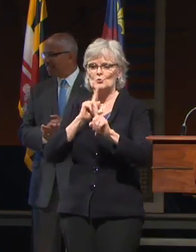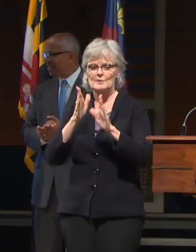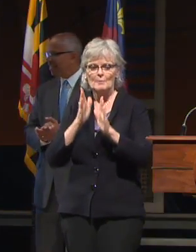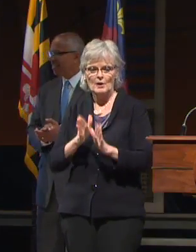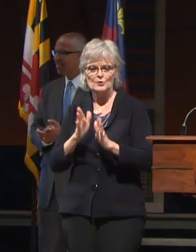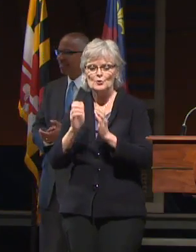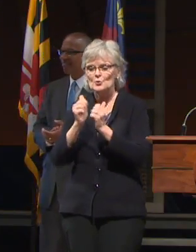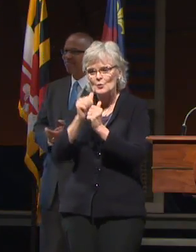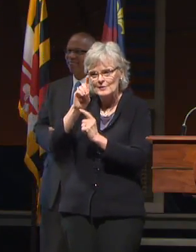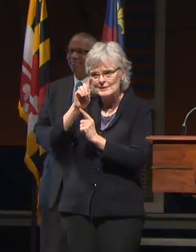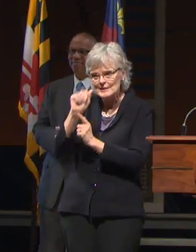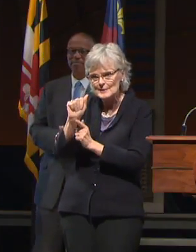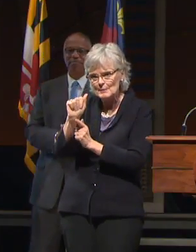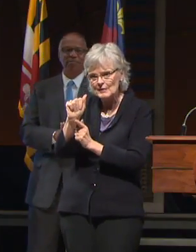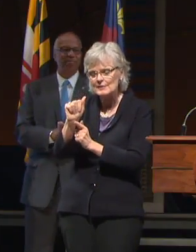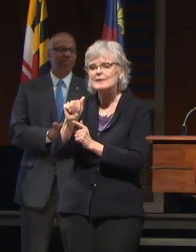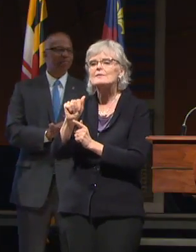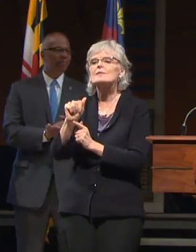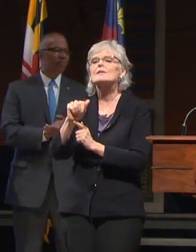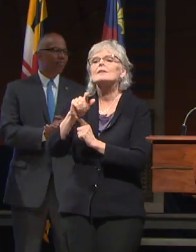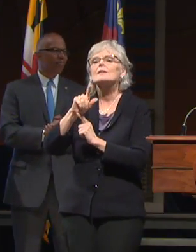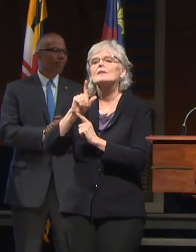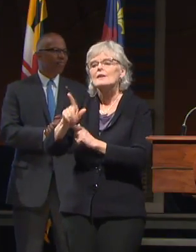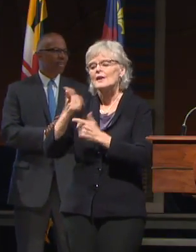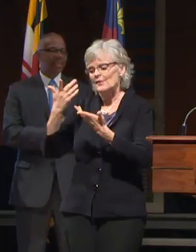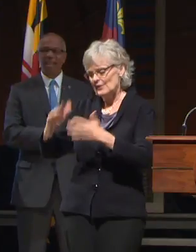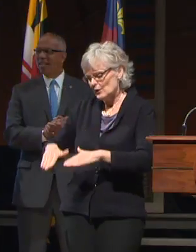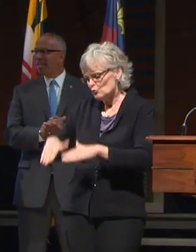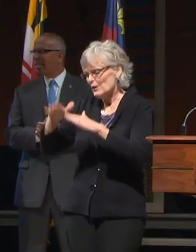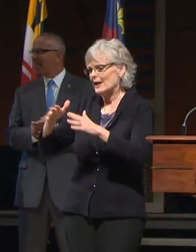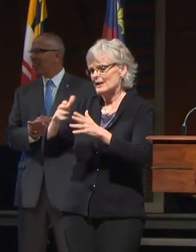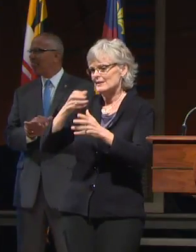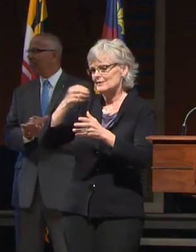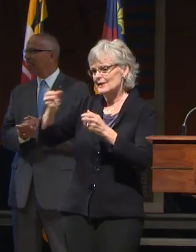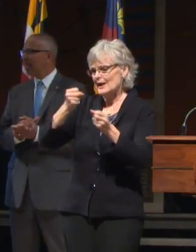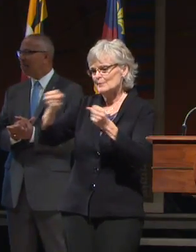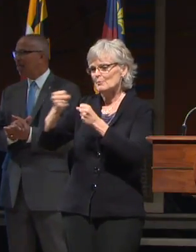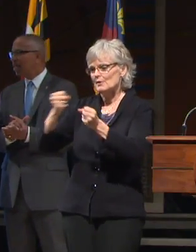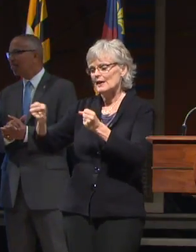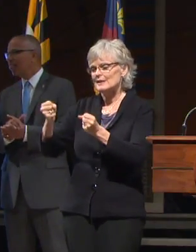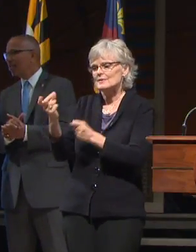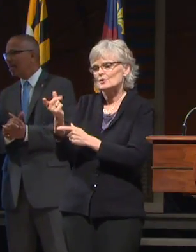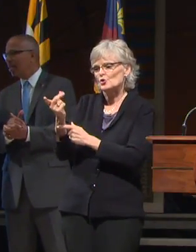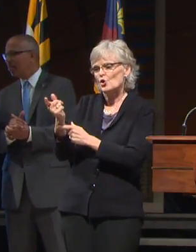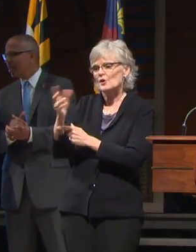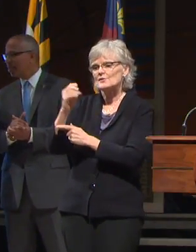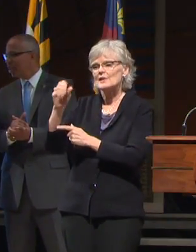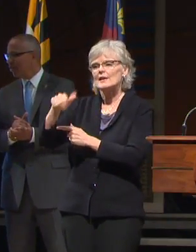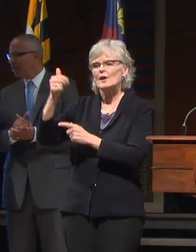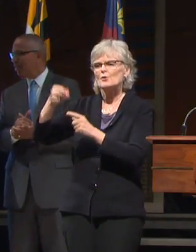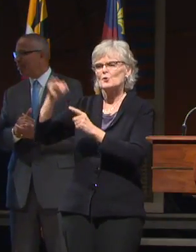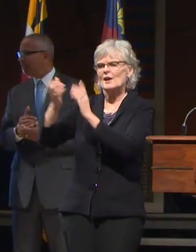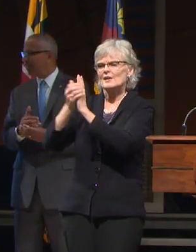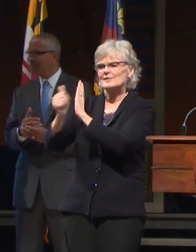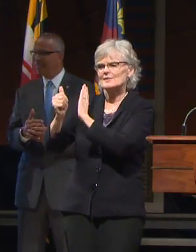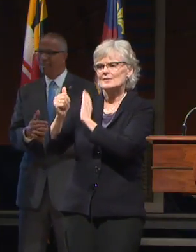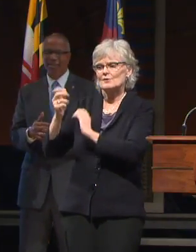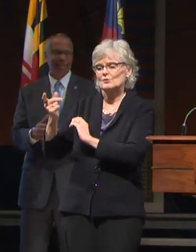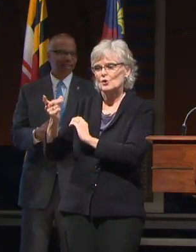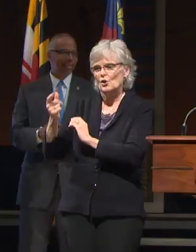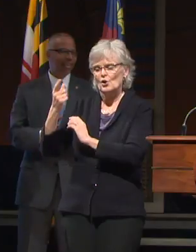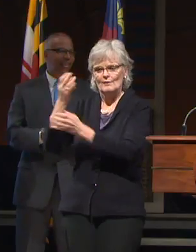with disabilities by raising, training, and placing service dogs and other high-skilled canines free of